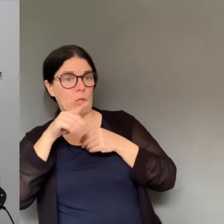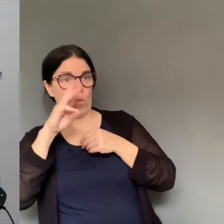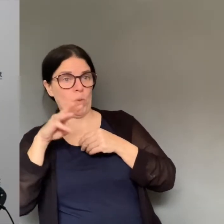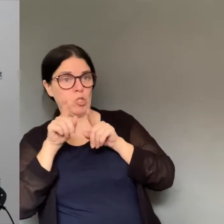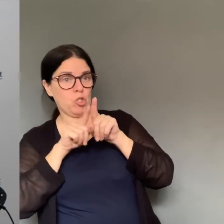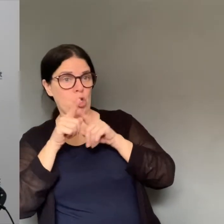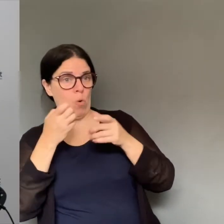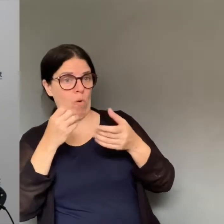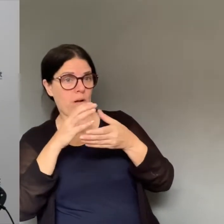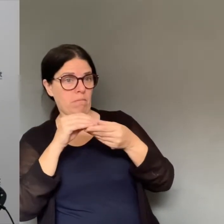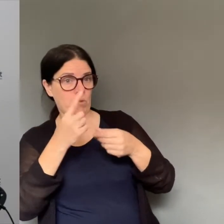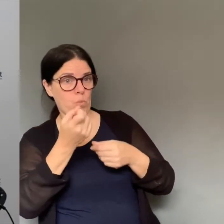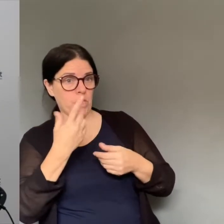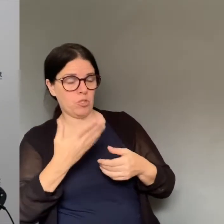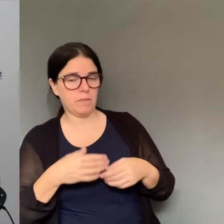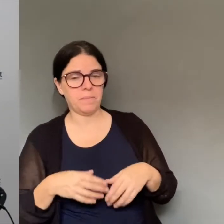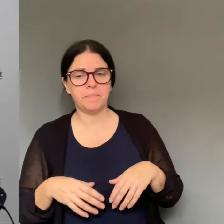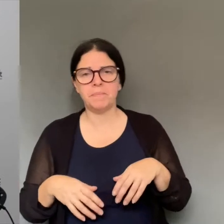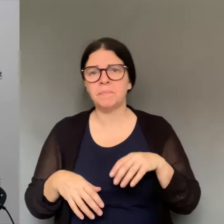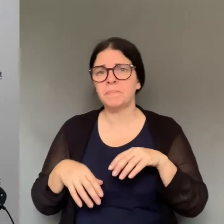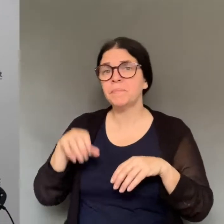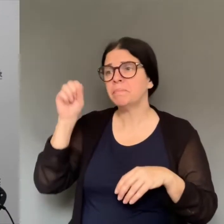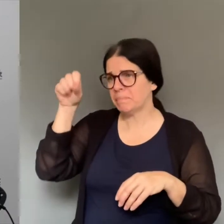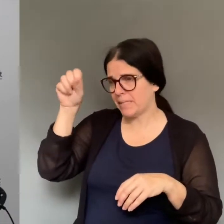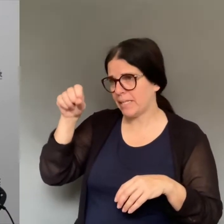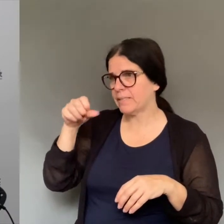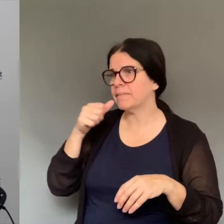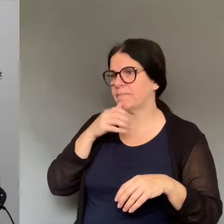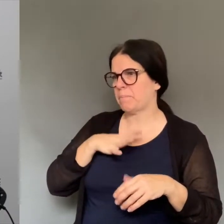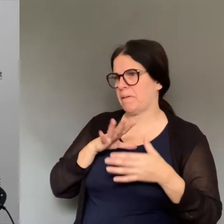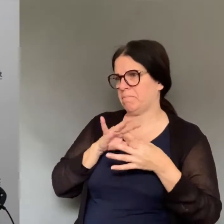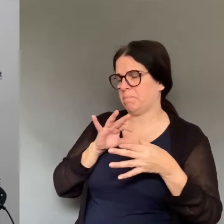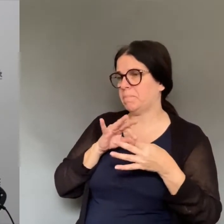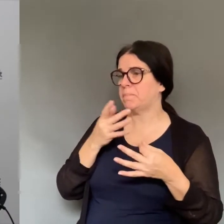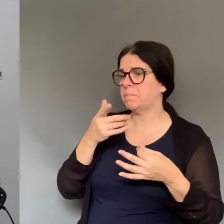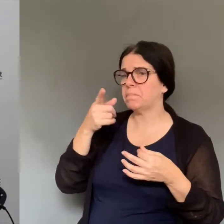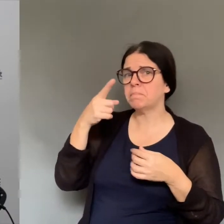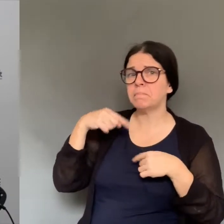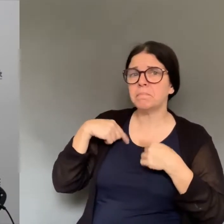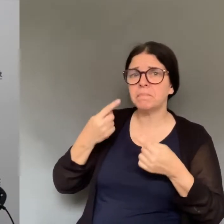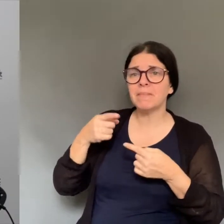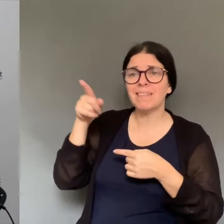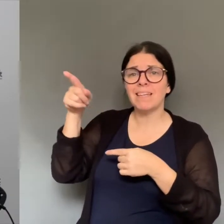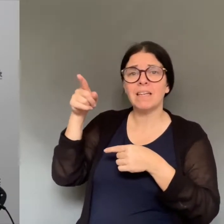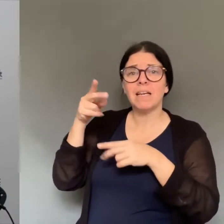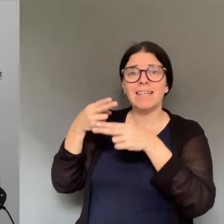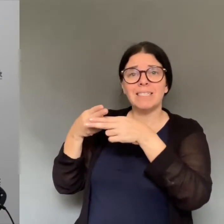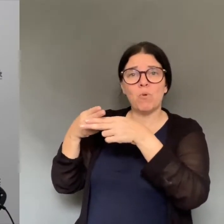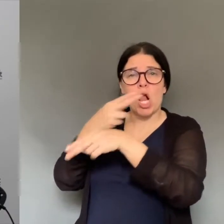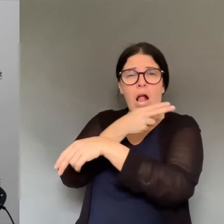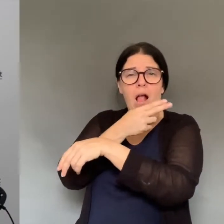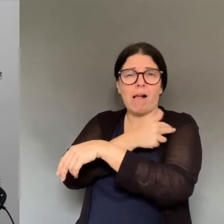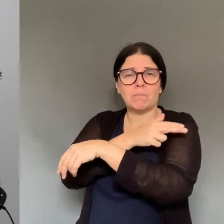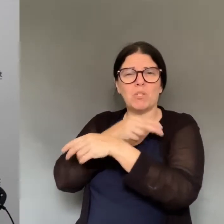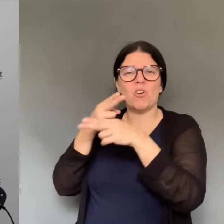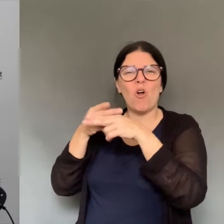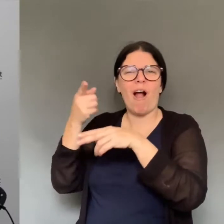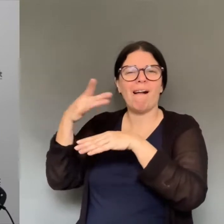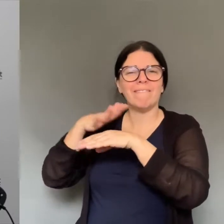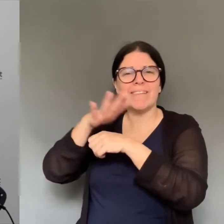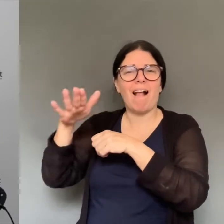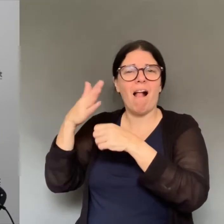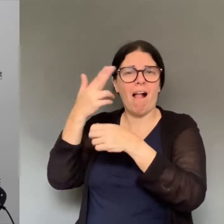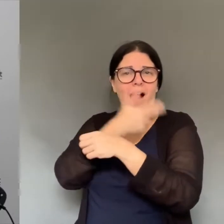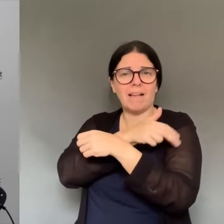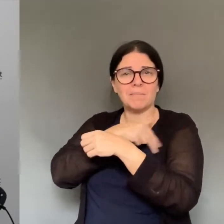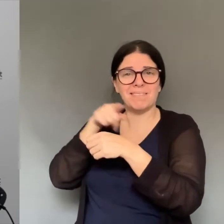Yes. I'm just wondering if you can give an update on the transfer of residents from long-term care to the field hospital. Have more gone there since